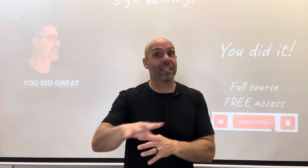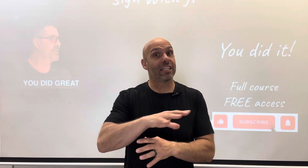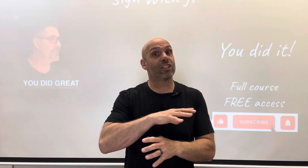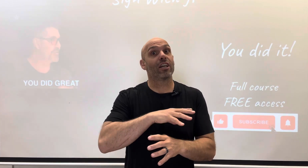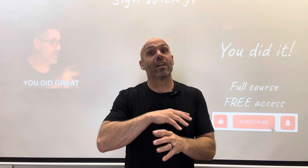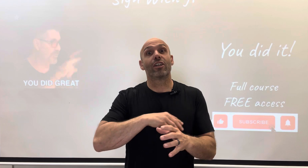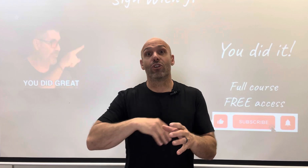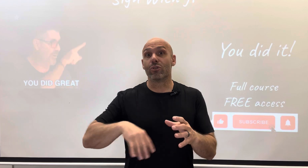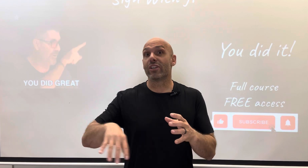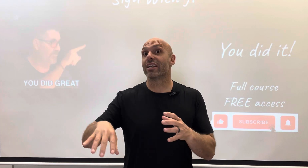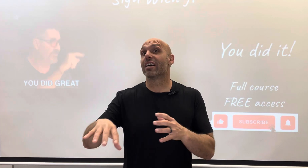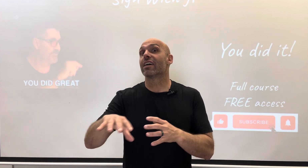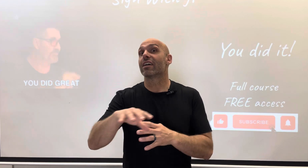English using